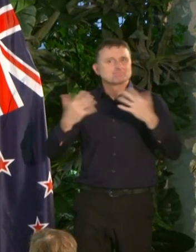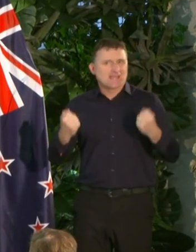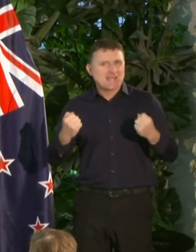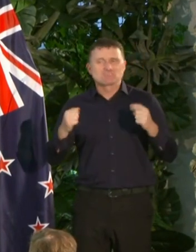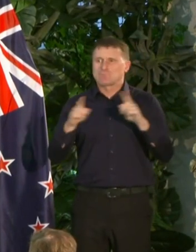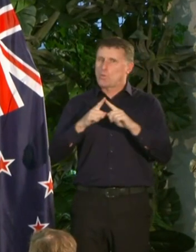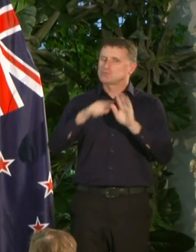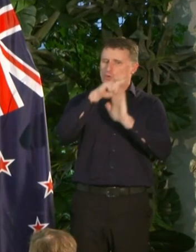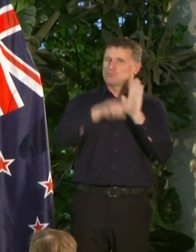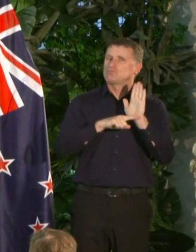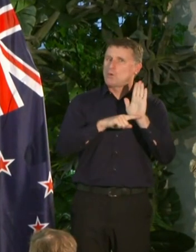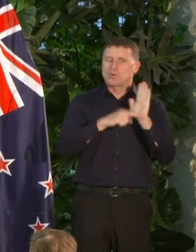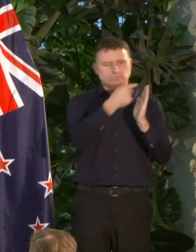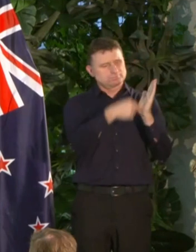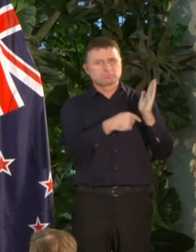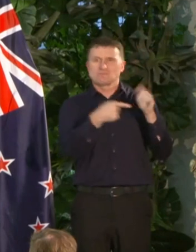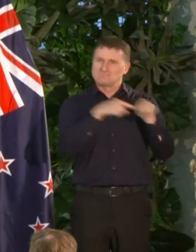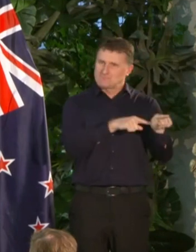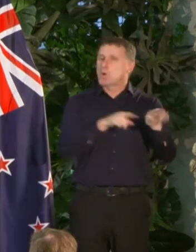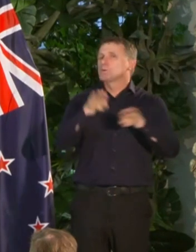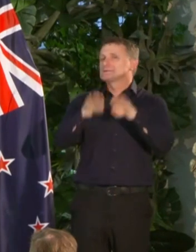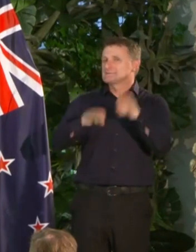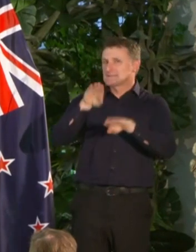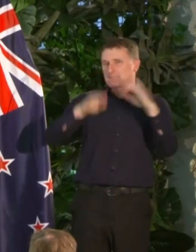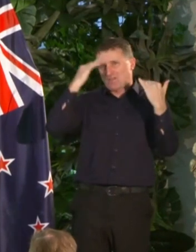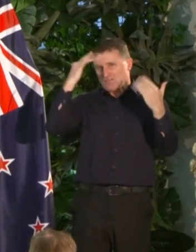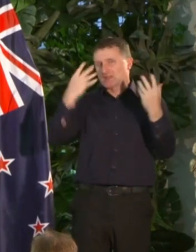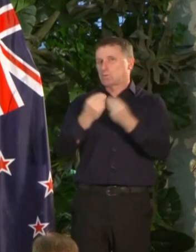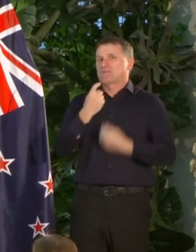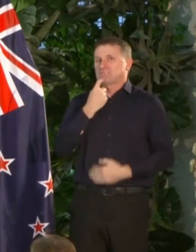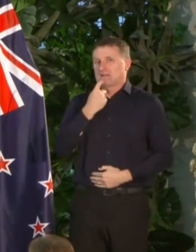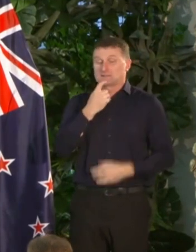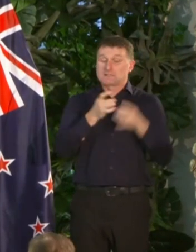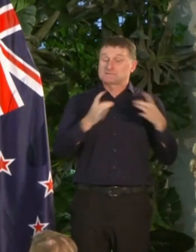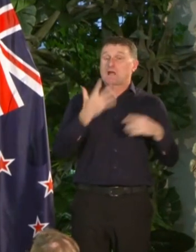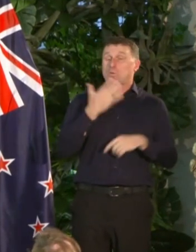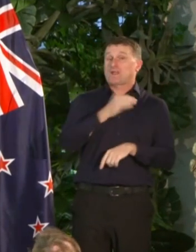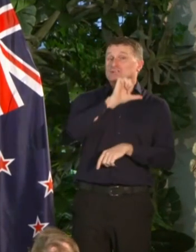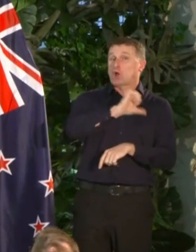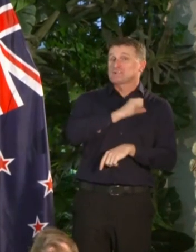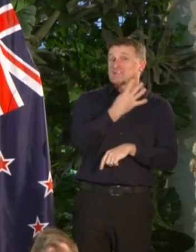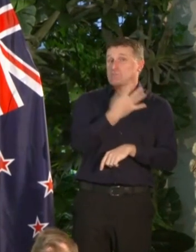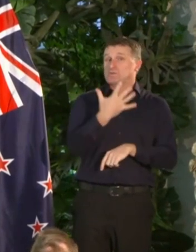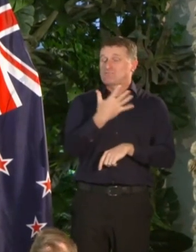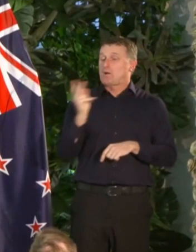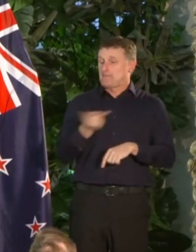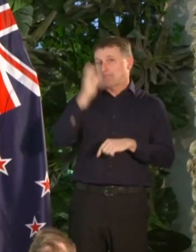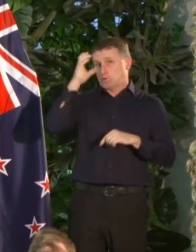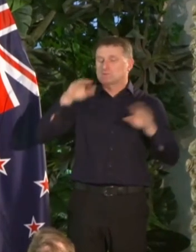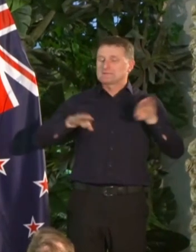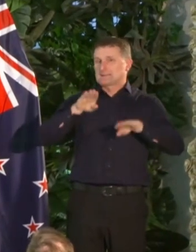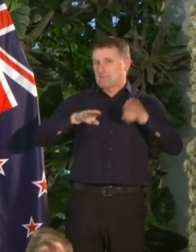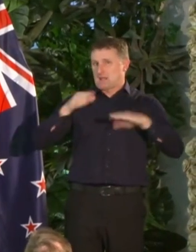has underpinned global peace and prosperity since 1945. The Prime Minister and I agree that while